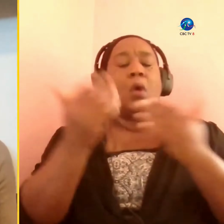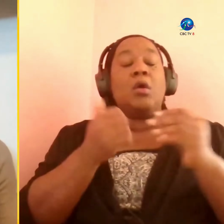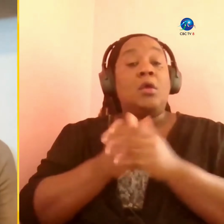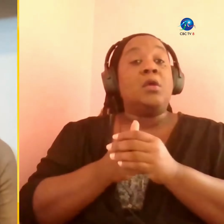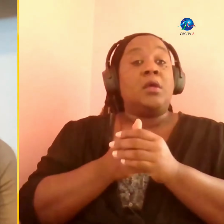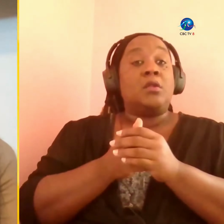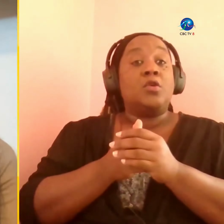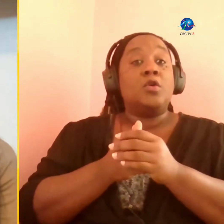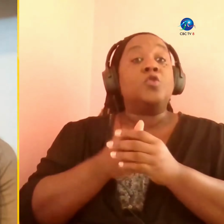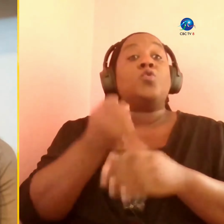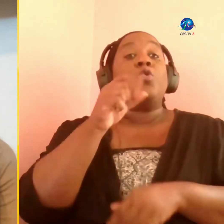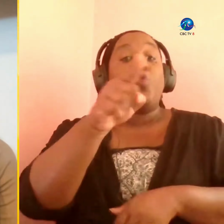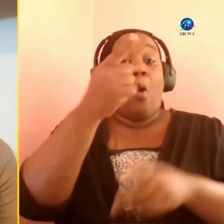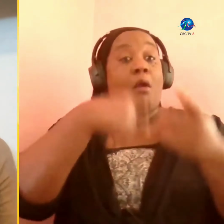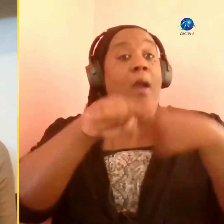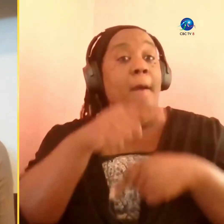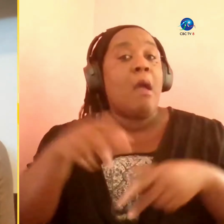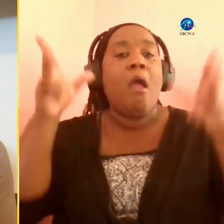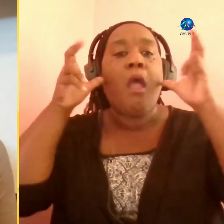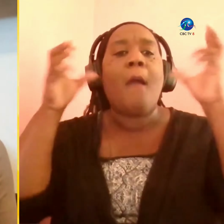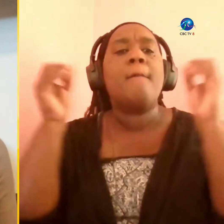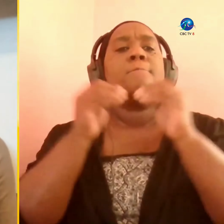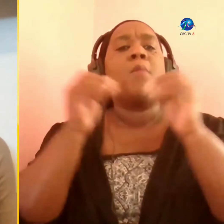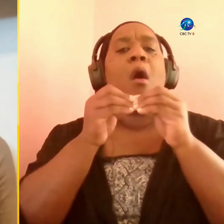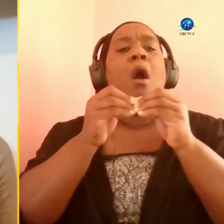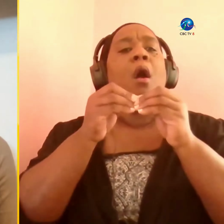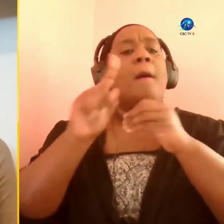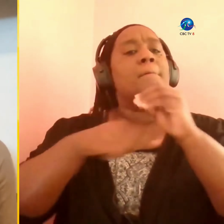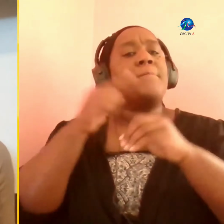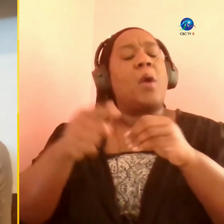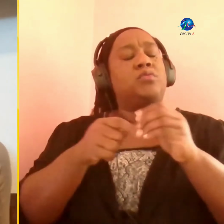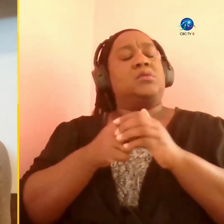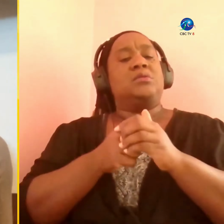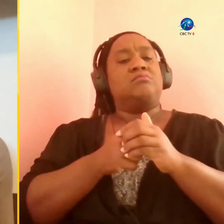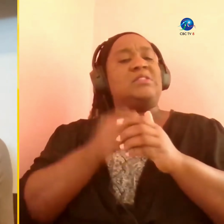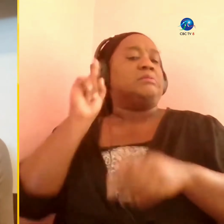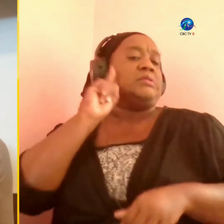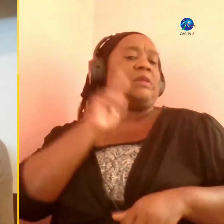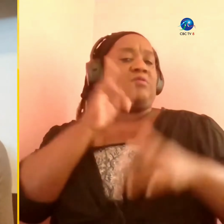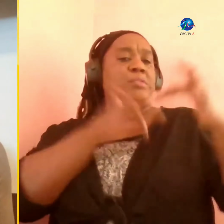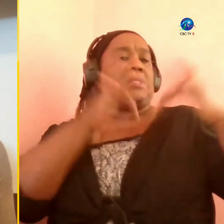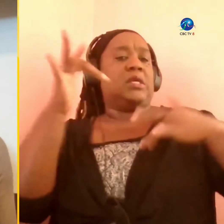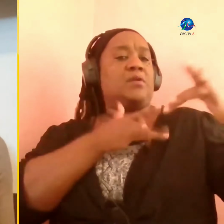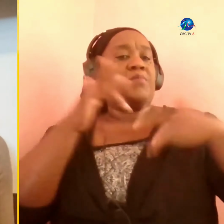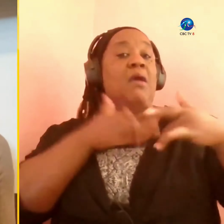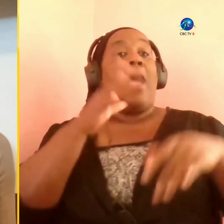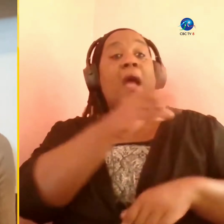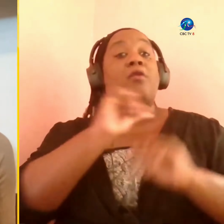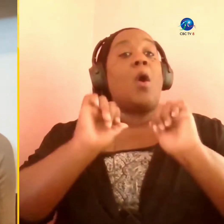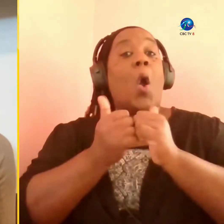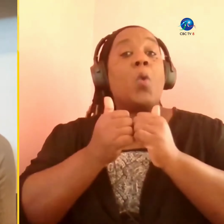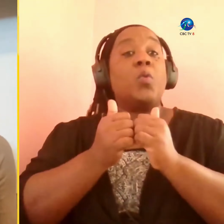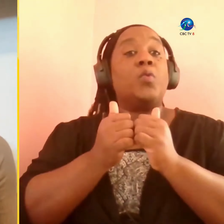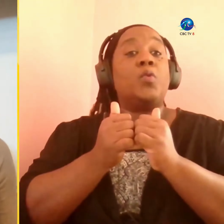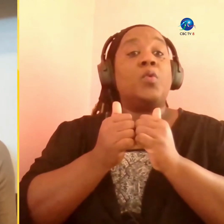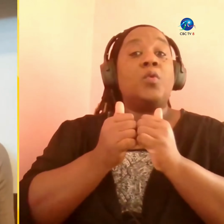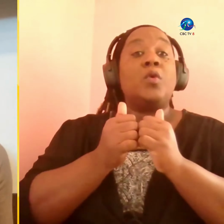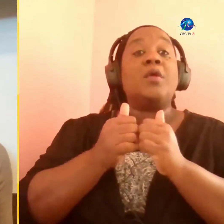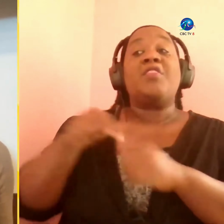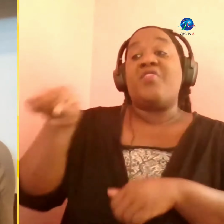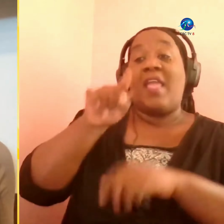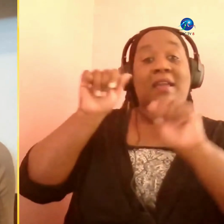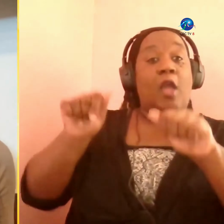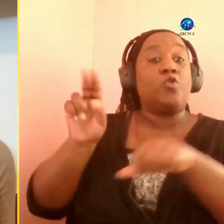how they can be sensitized to this, death sensitization as well, and how they can indeed use their platforms